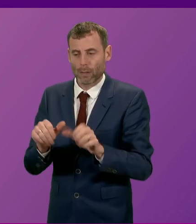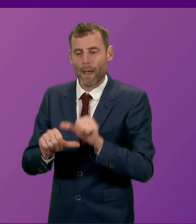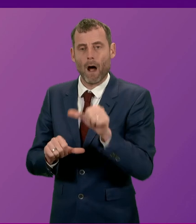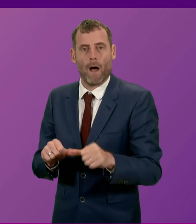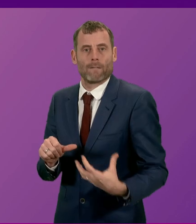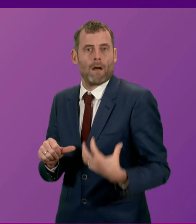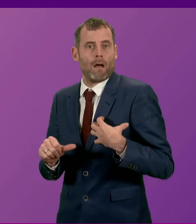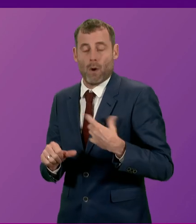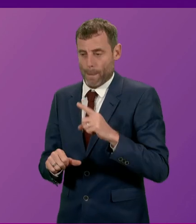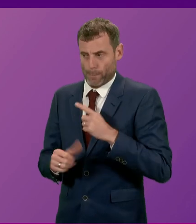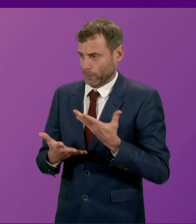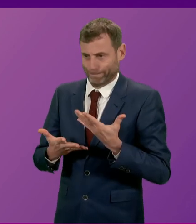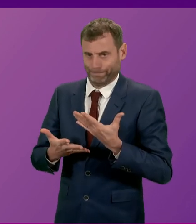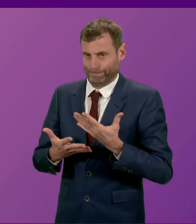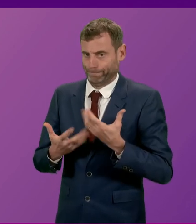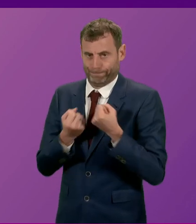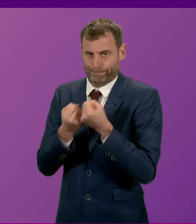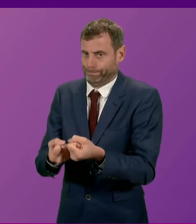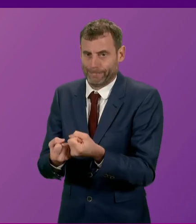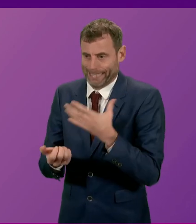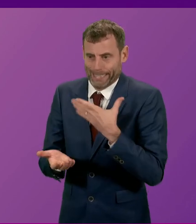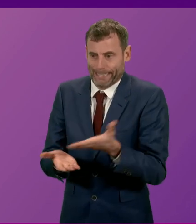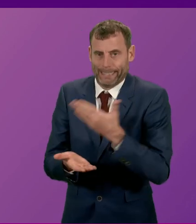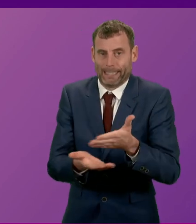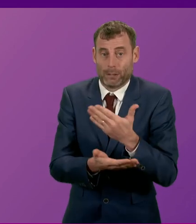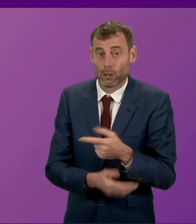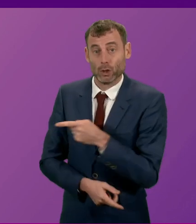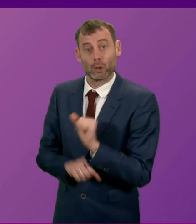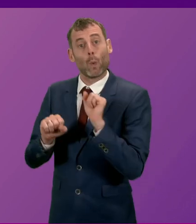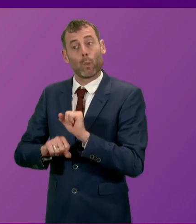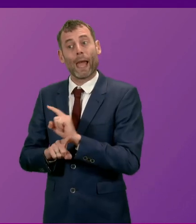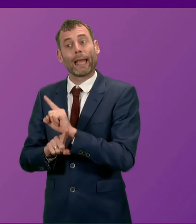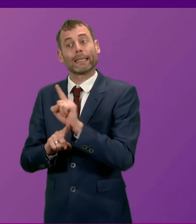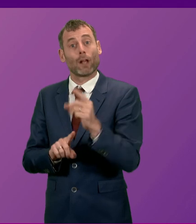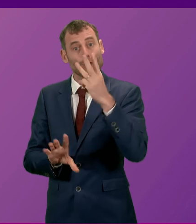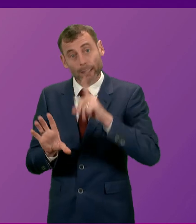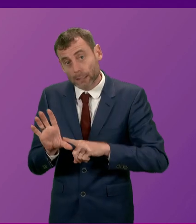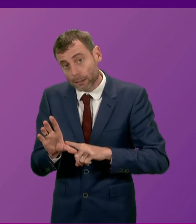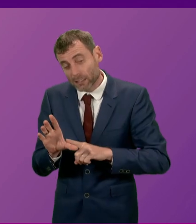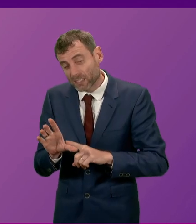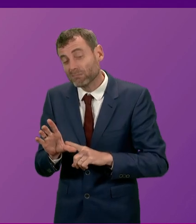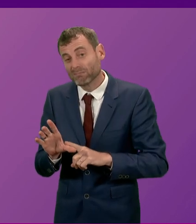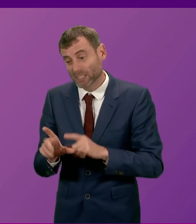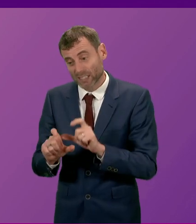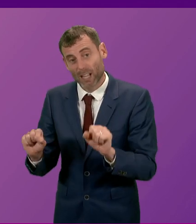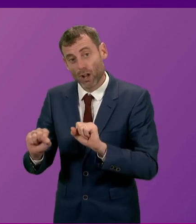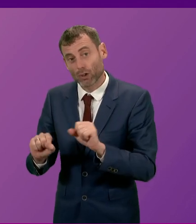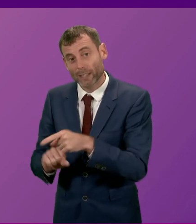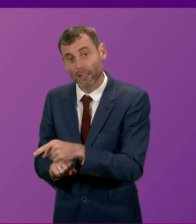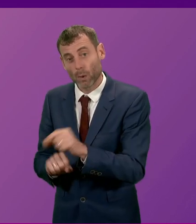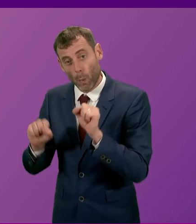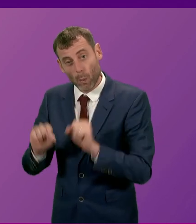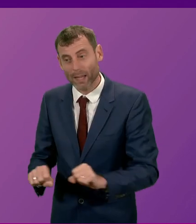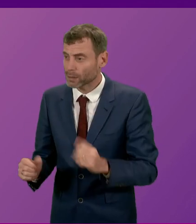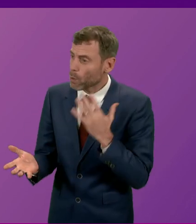limited surgical capacity. But 3 years on, First Minister, Denise is still waiting for her reconstruction. She's